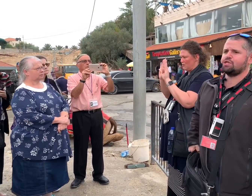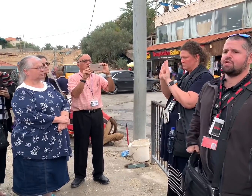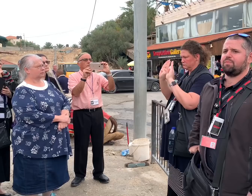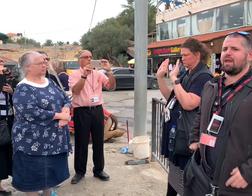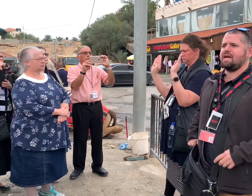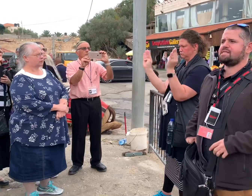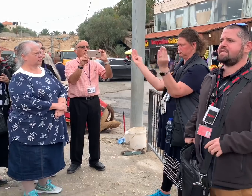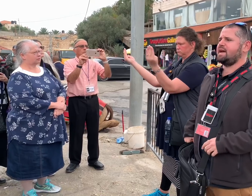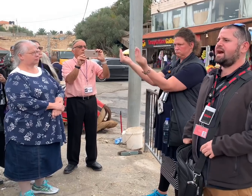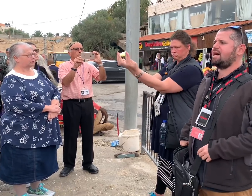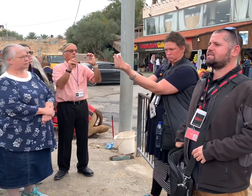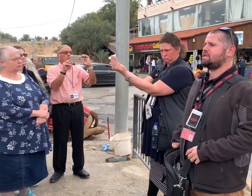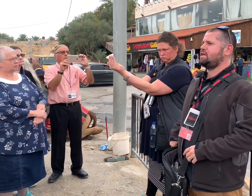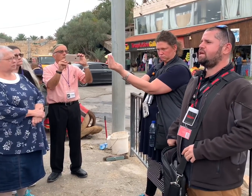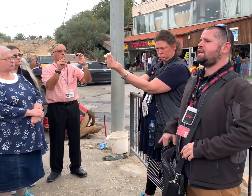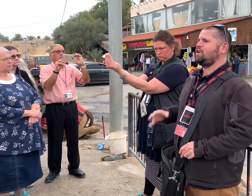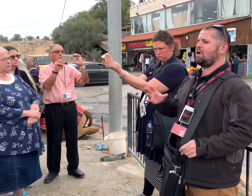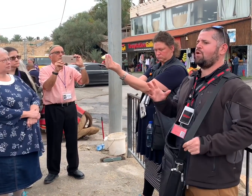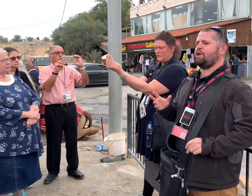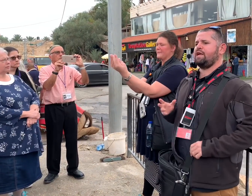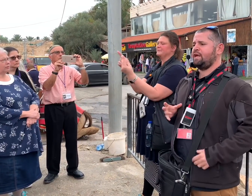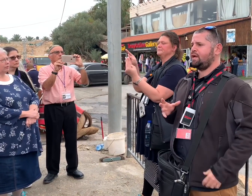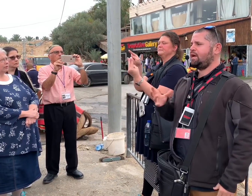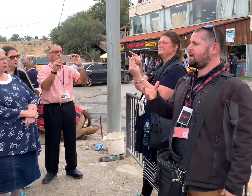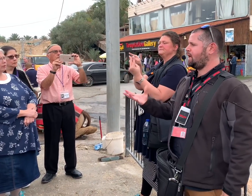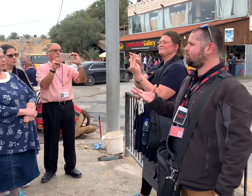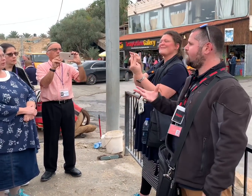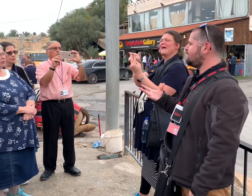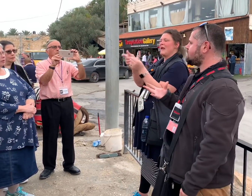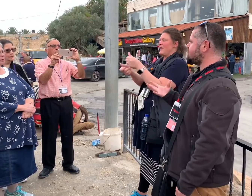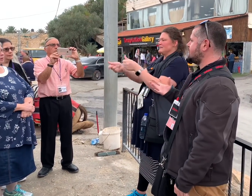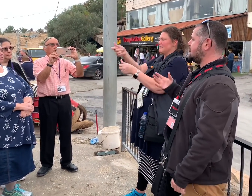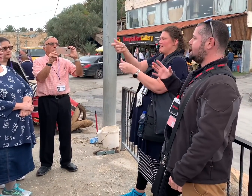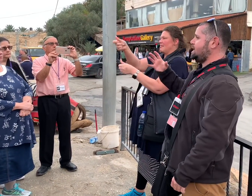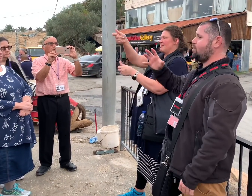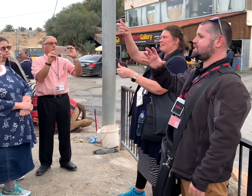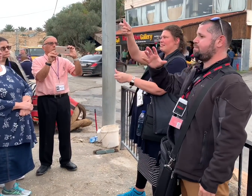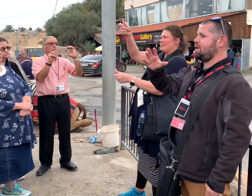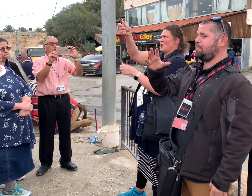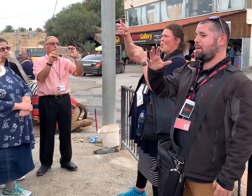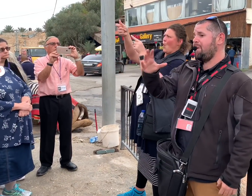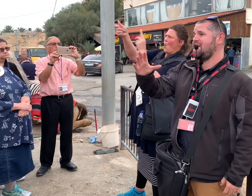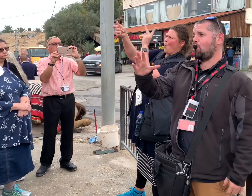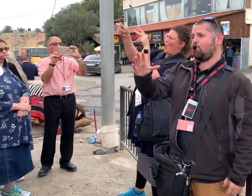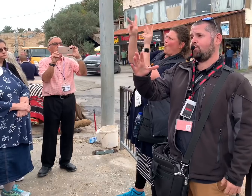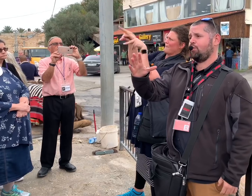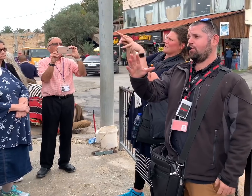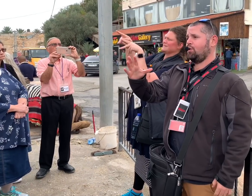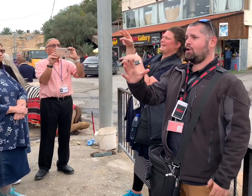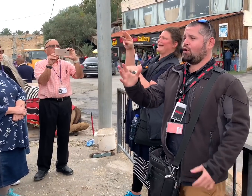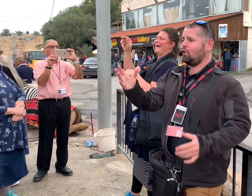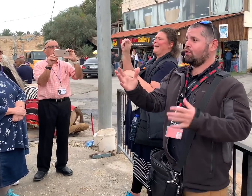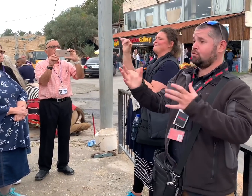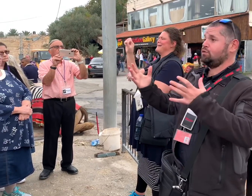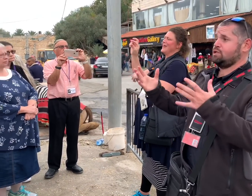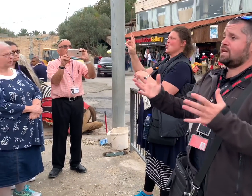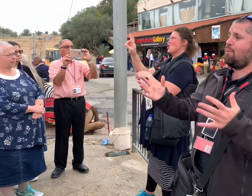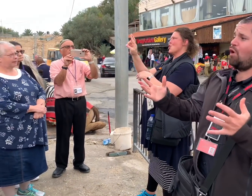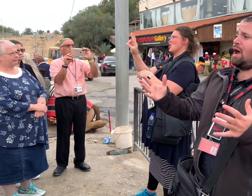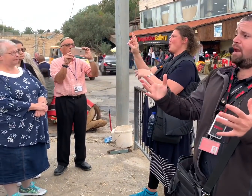and also a place that has hierarchy. That means that there is a mayor